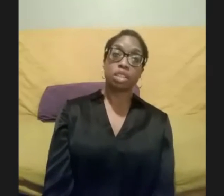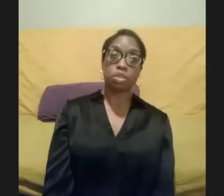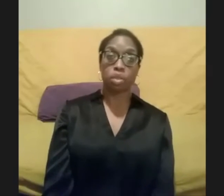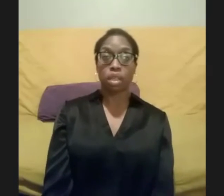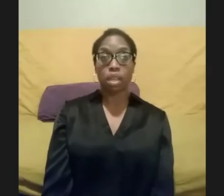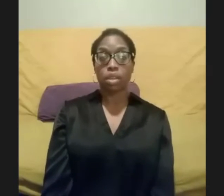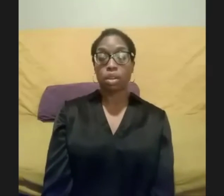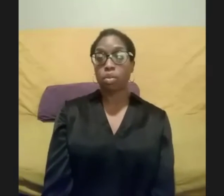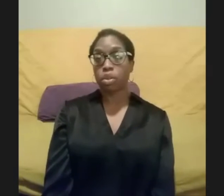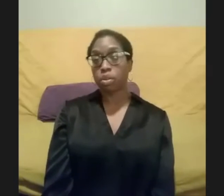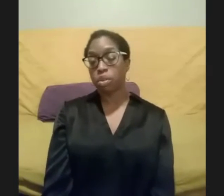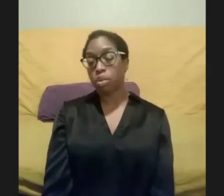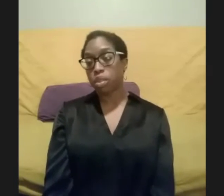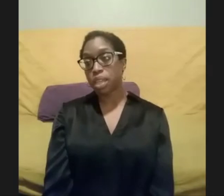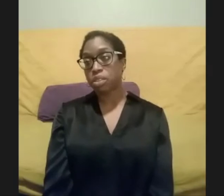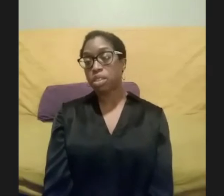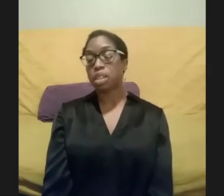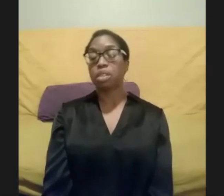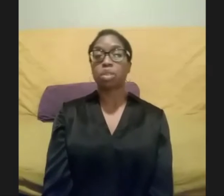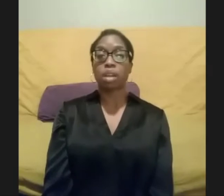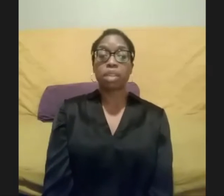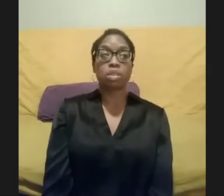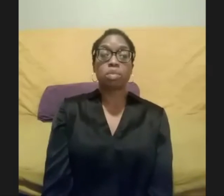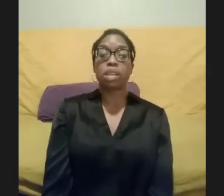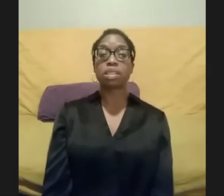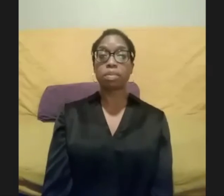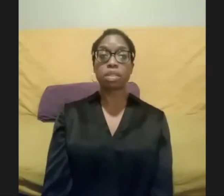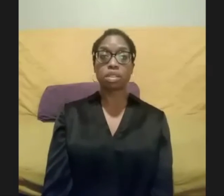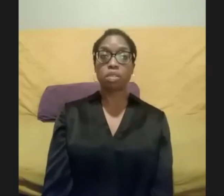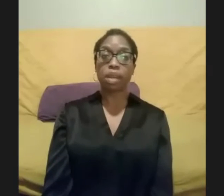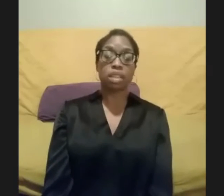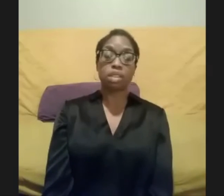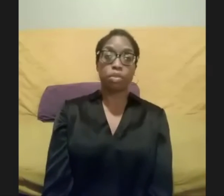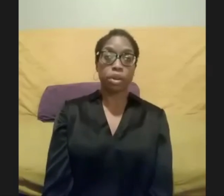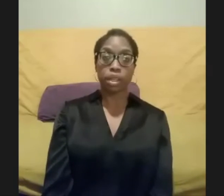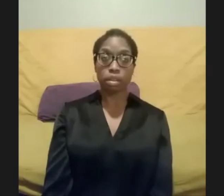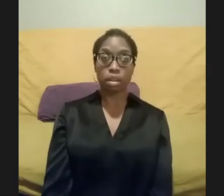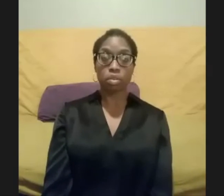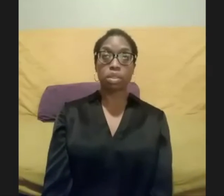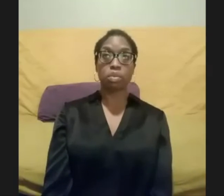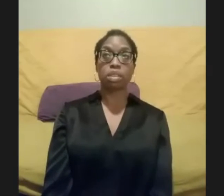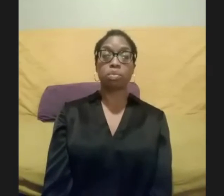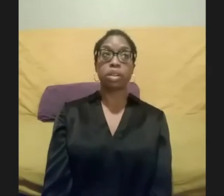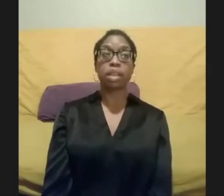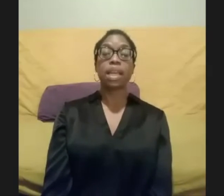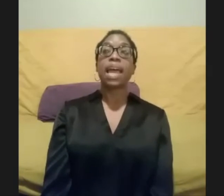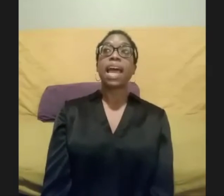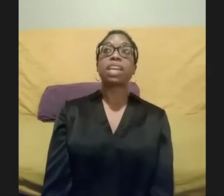ancestry, you're this ethnicity, you should. And I'm like, there's so many exceptions, just go back to age 40. It was just weird. And then